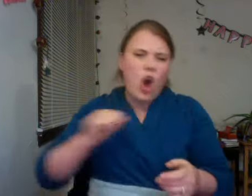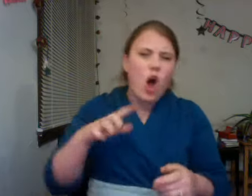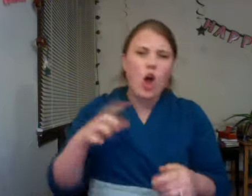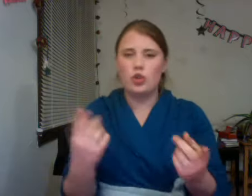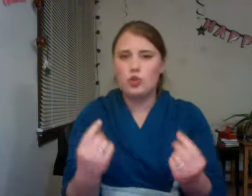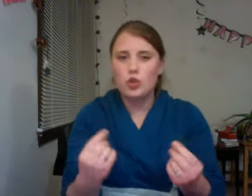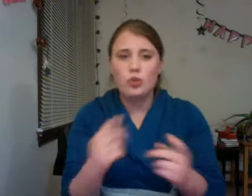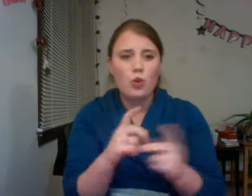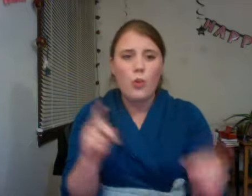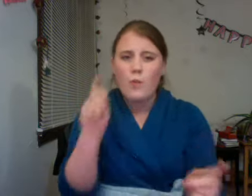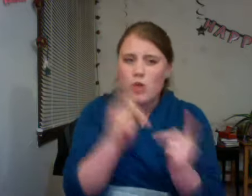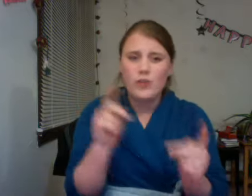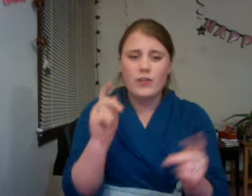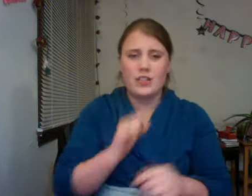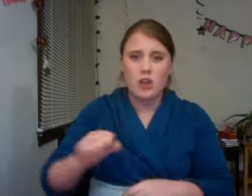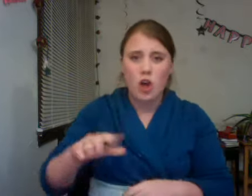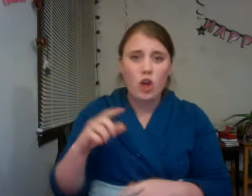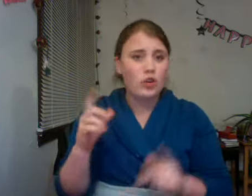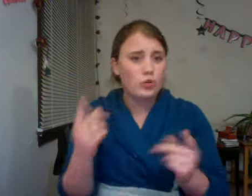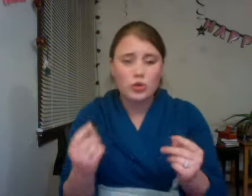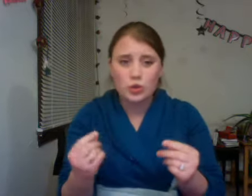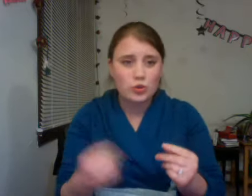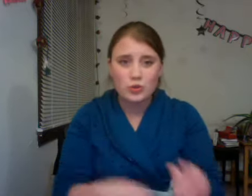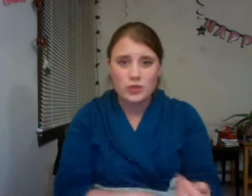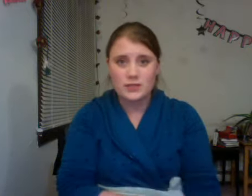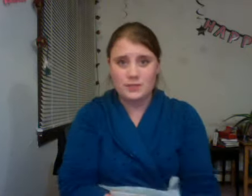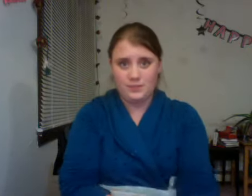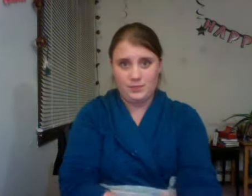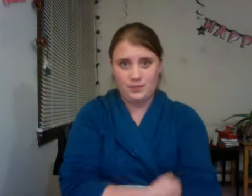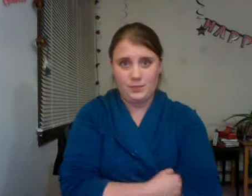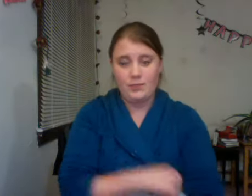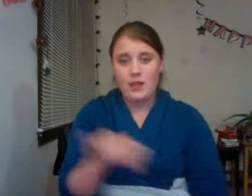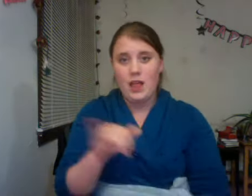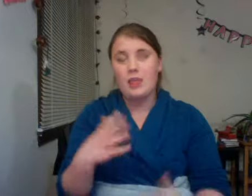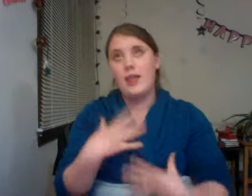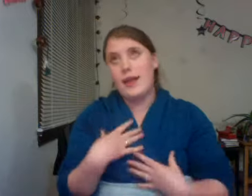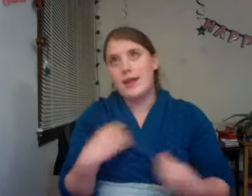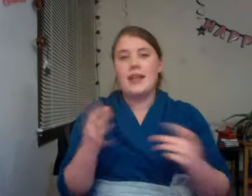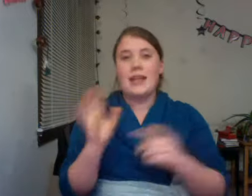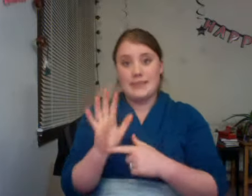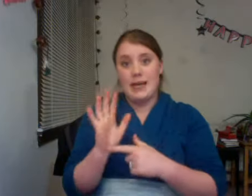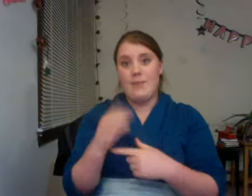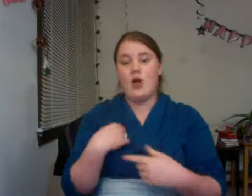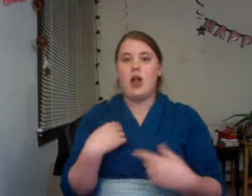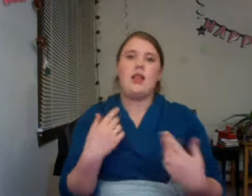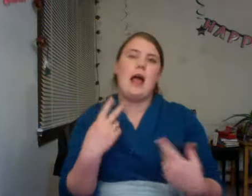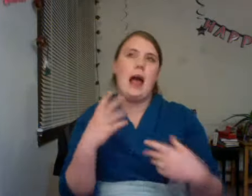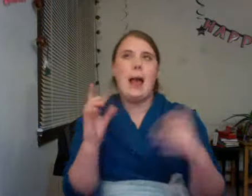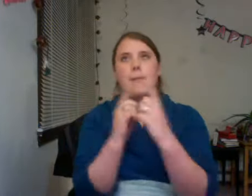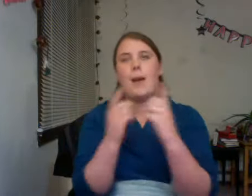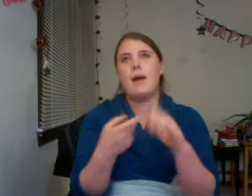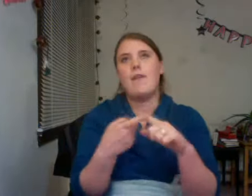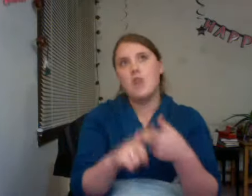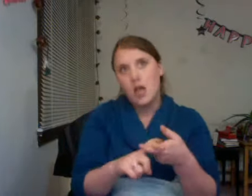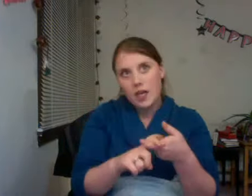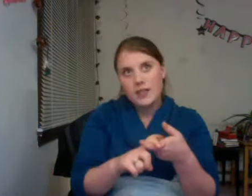my friend for lunch the other day, and she was wearing these ugly jeans. I mean, they weren't really jeans. They were more kind of like leggings, but like, I guess they're actually kind of